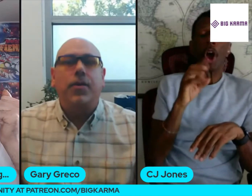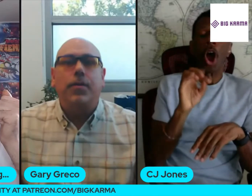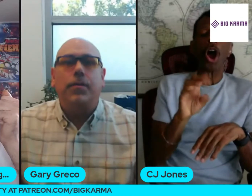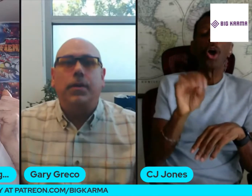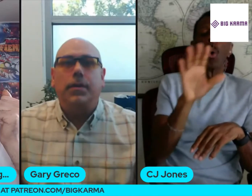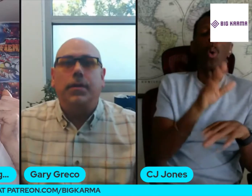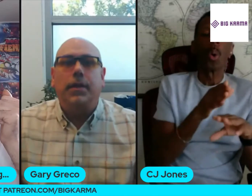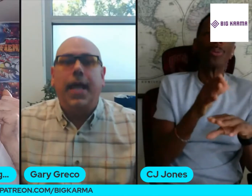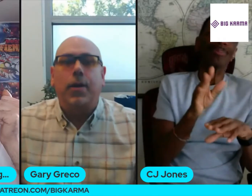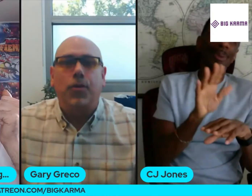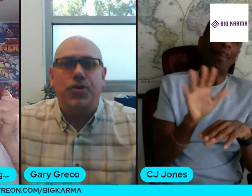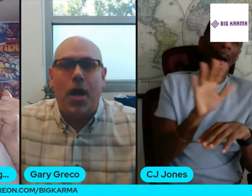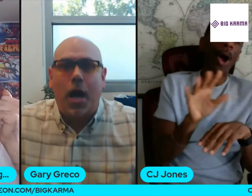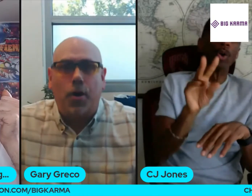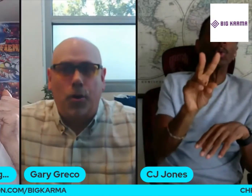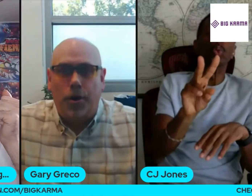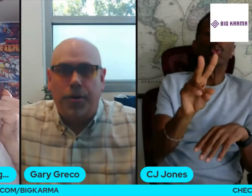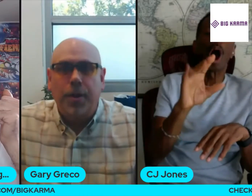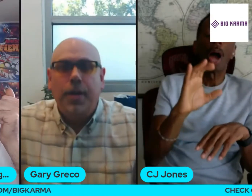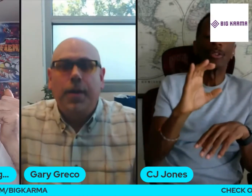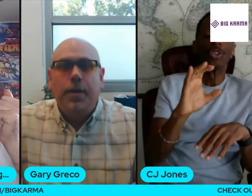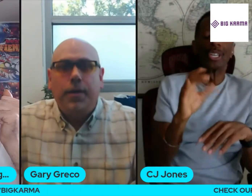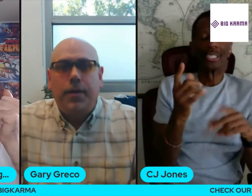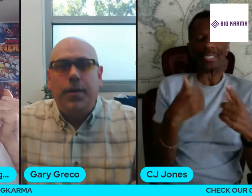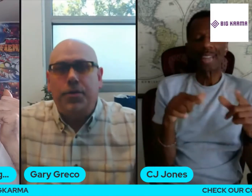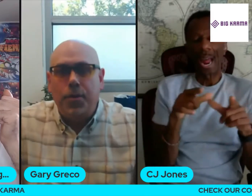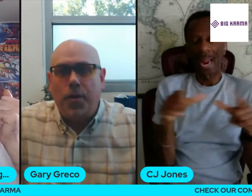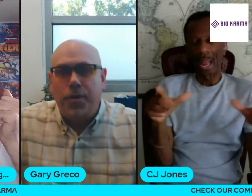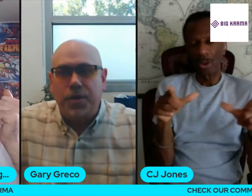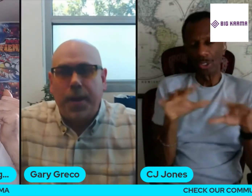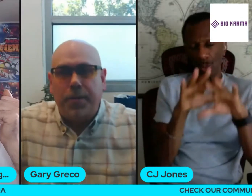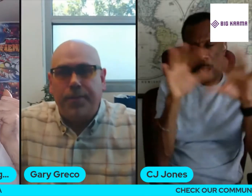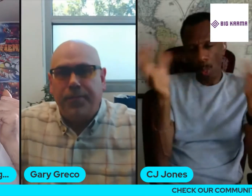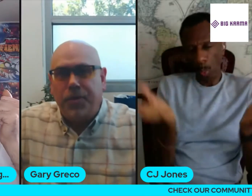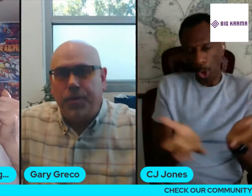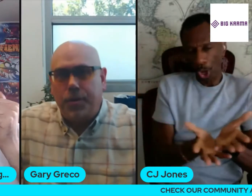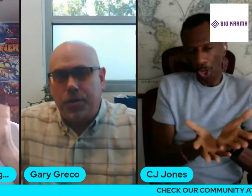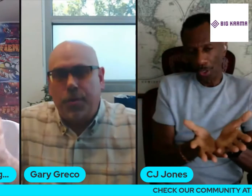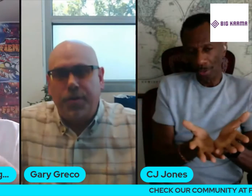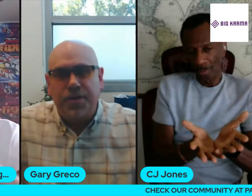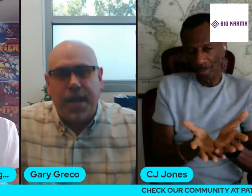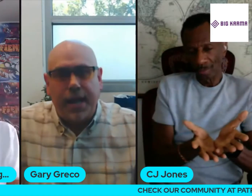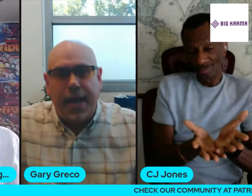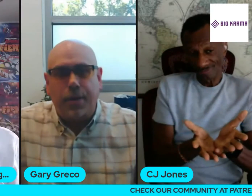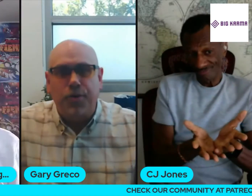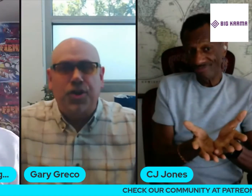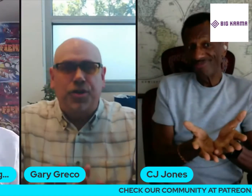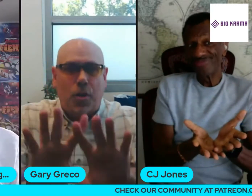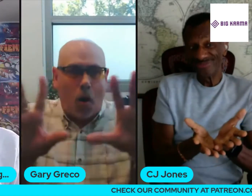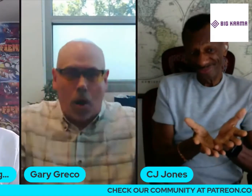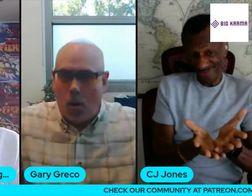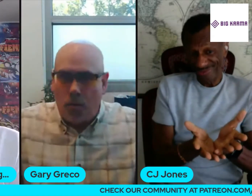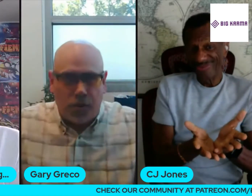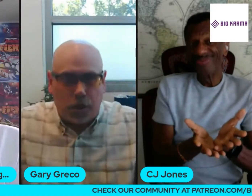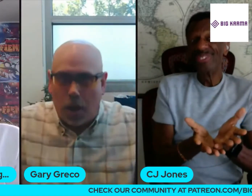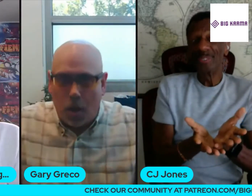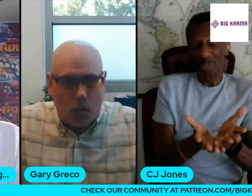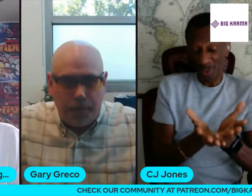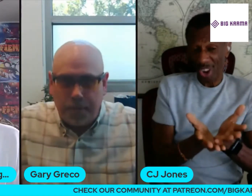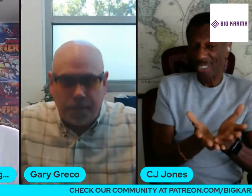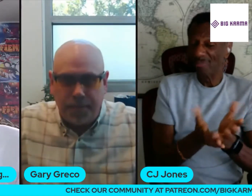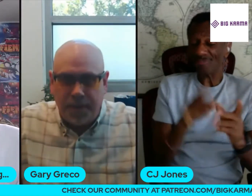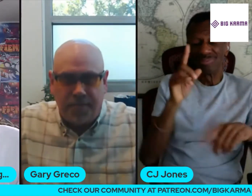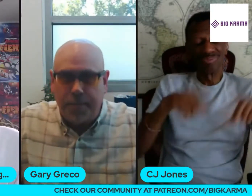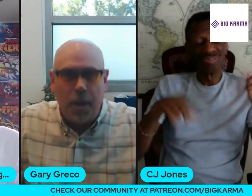any other language on Earth. As you know, there's about 200 sign languages all over the